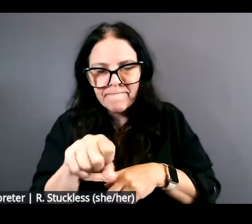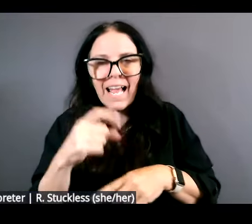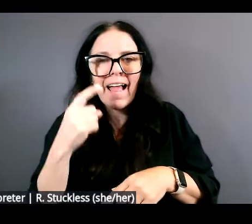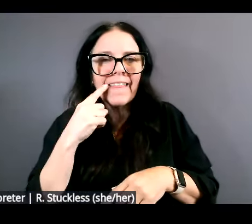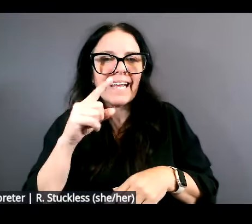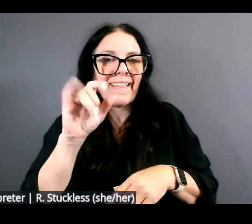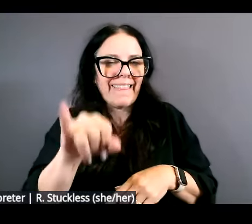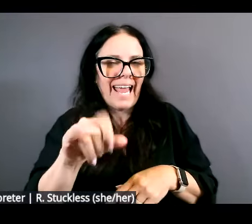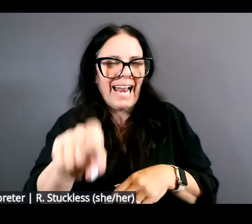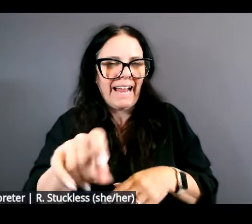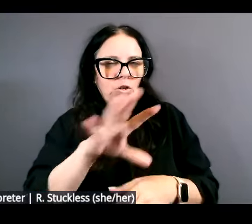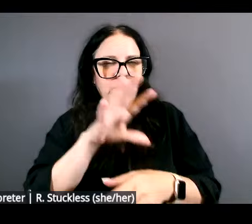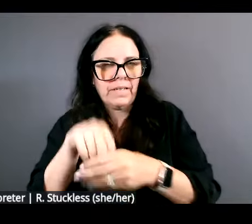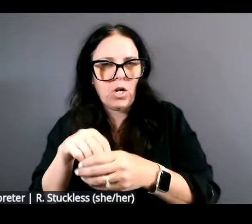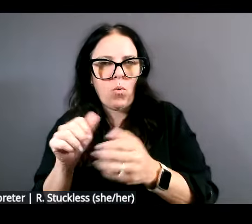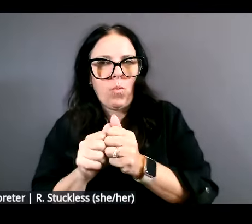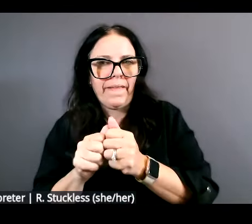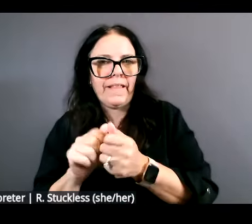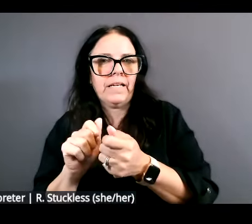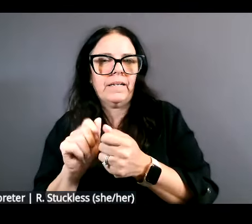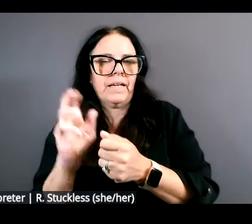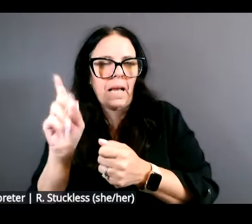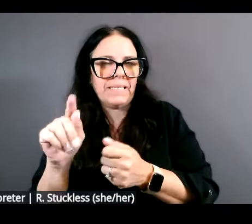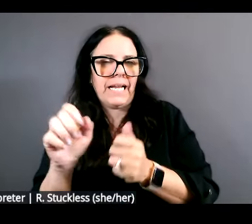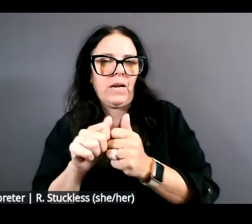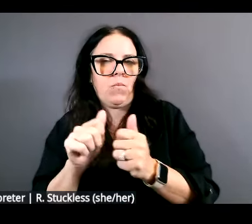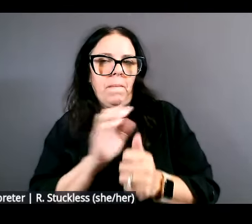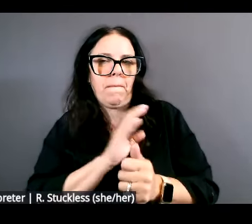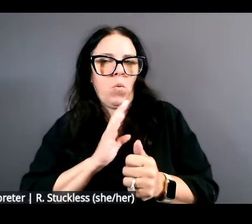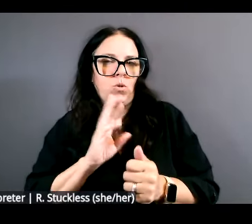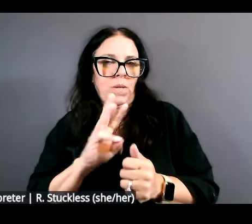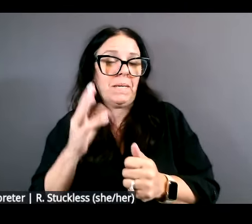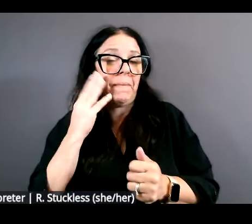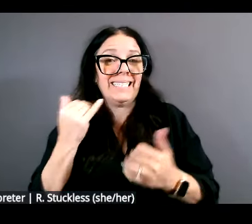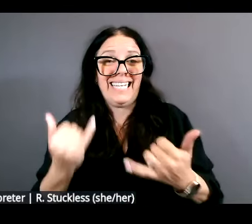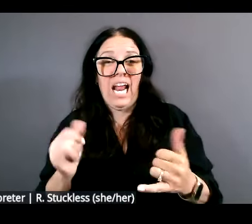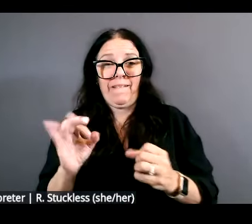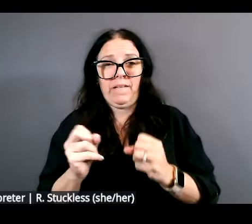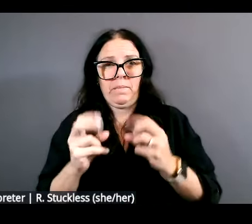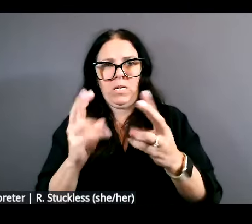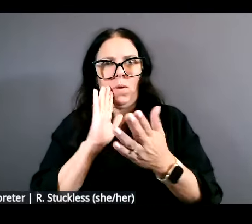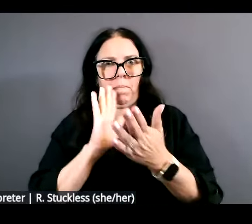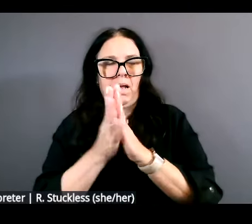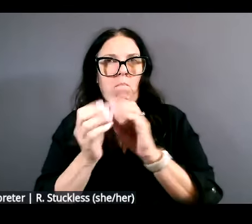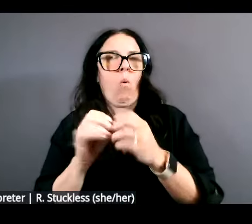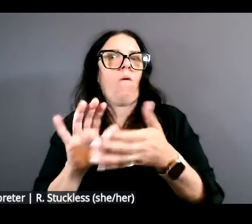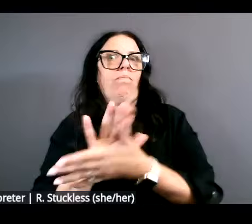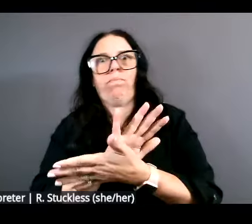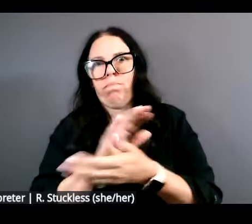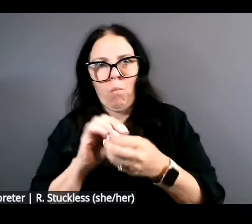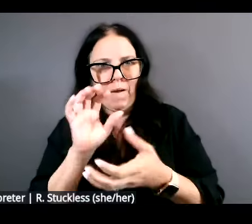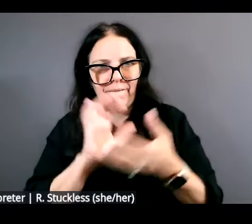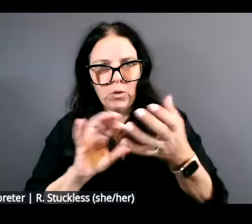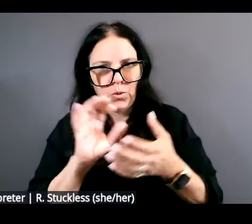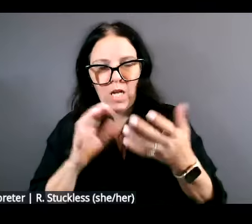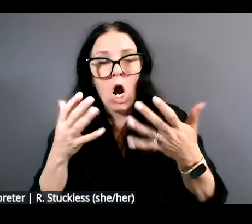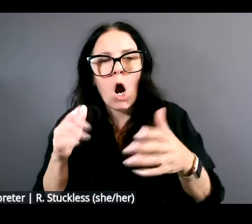with a change to the board's website, because I think if we were just to put them on the website now, it would be even more confusing than it already